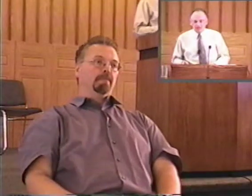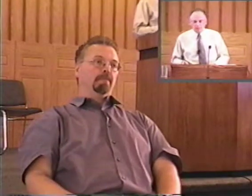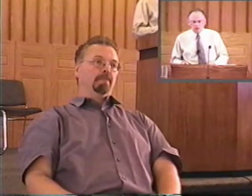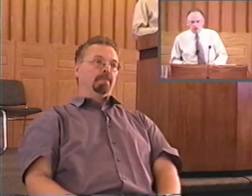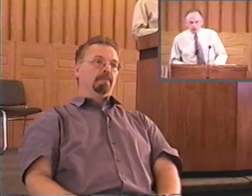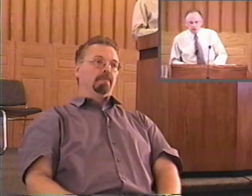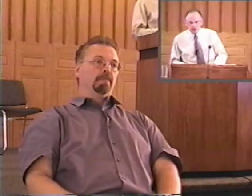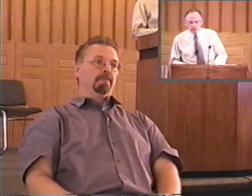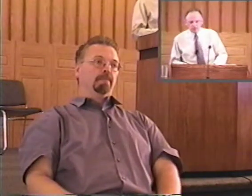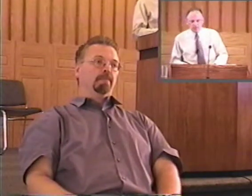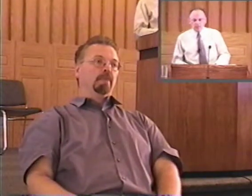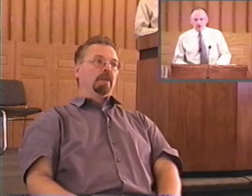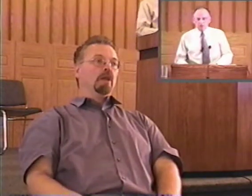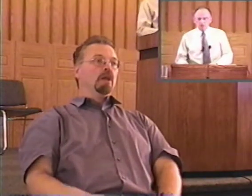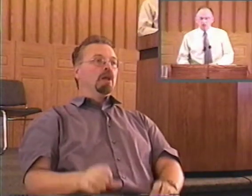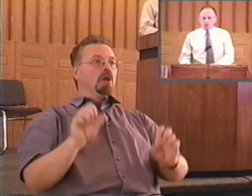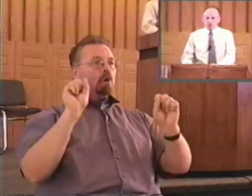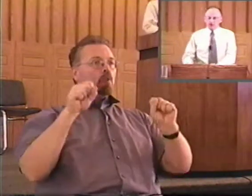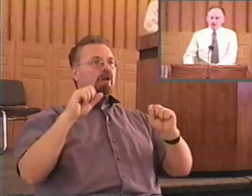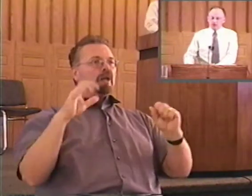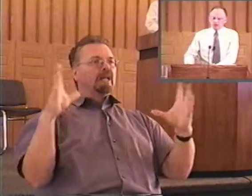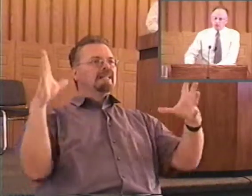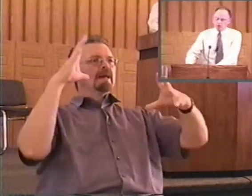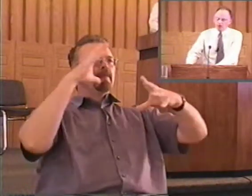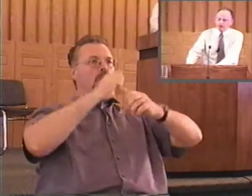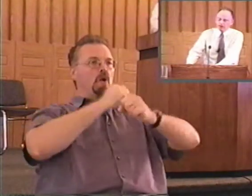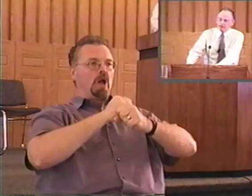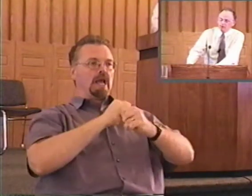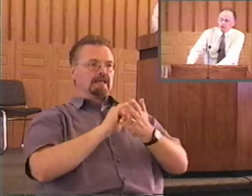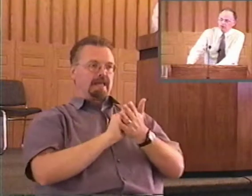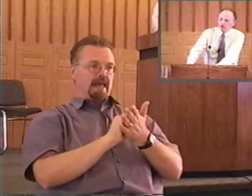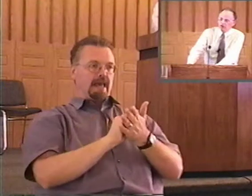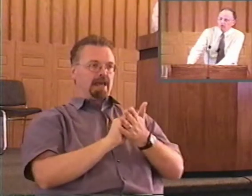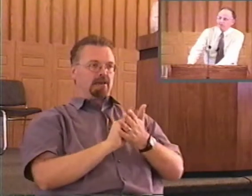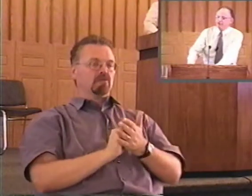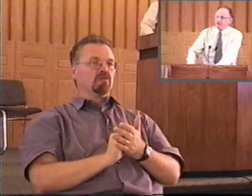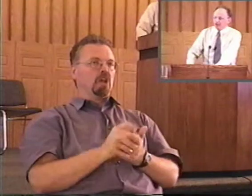We could summarize the great cure in this way: